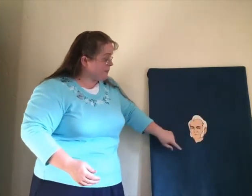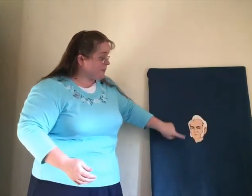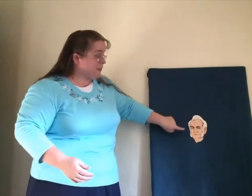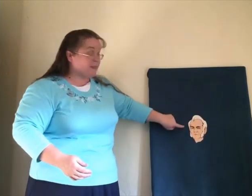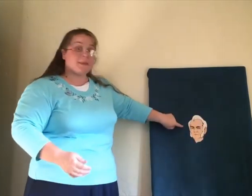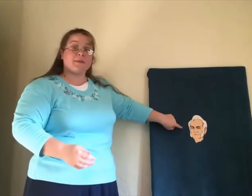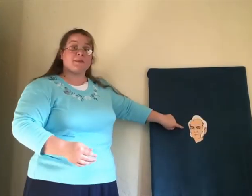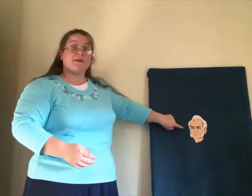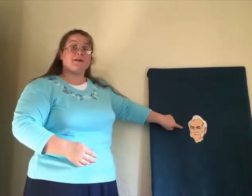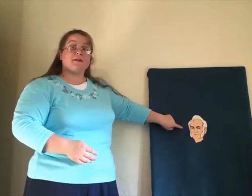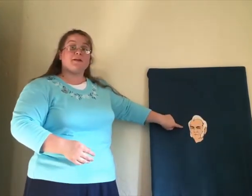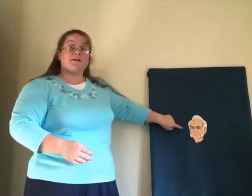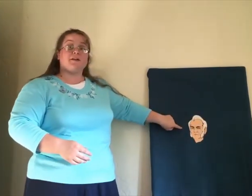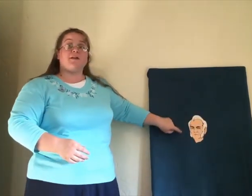Mueller.